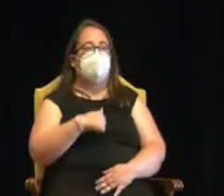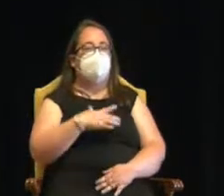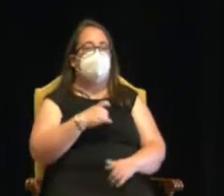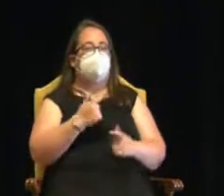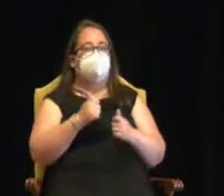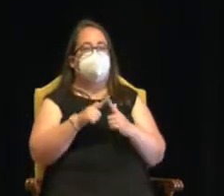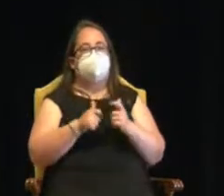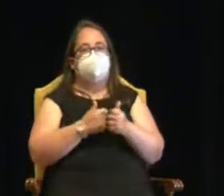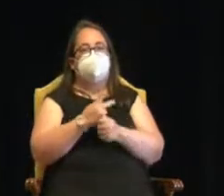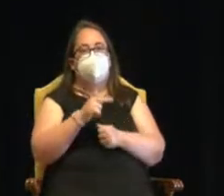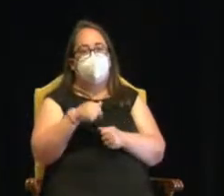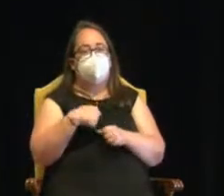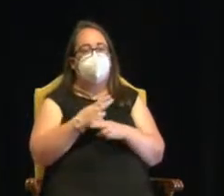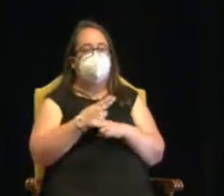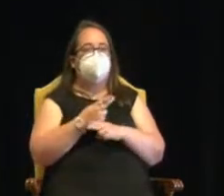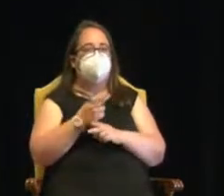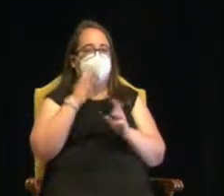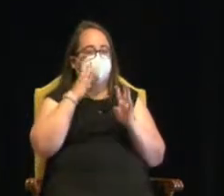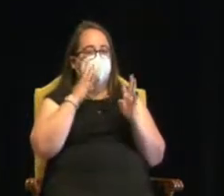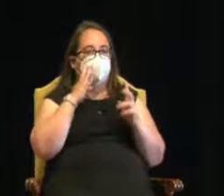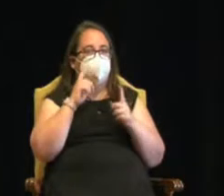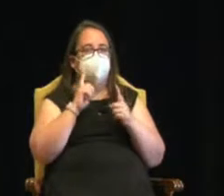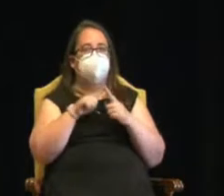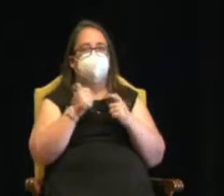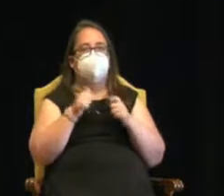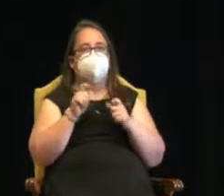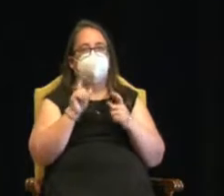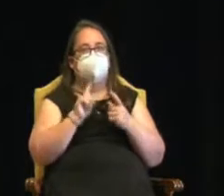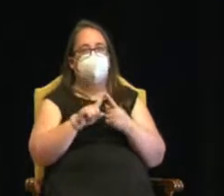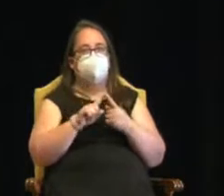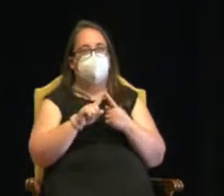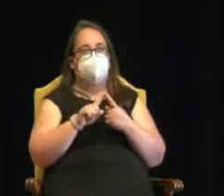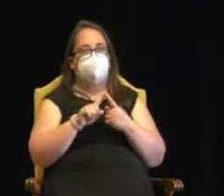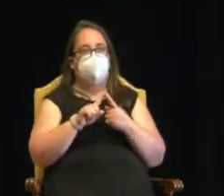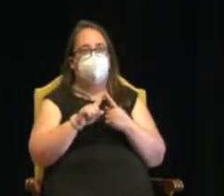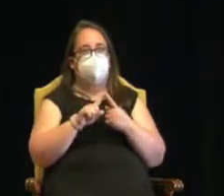I'm using fiction to try to